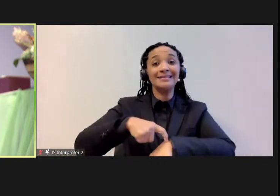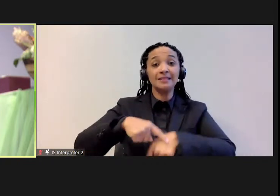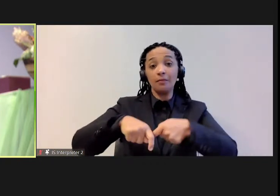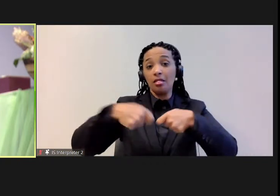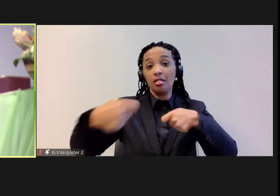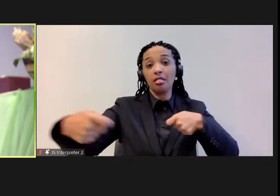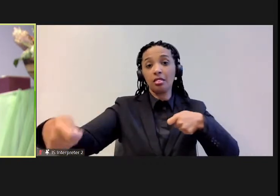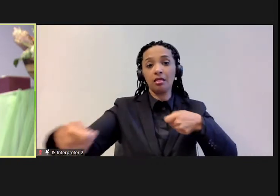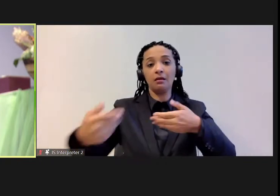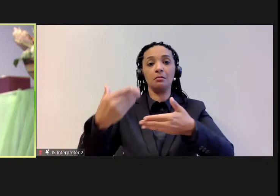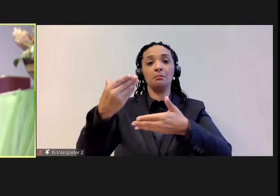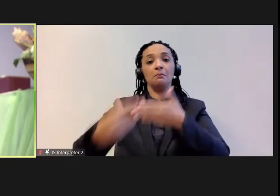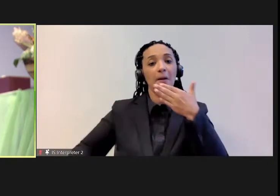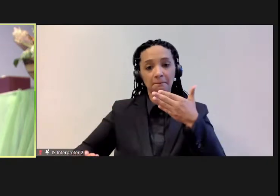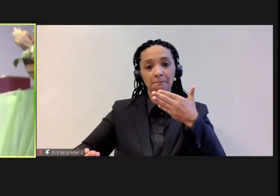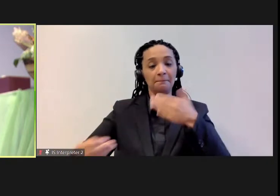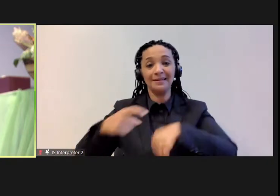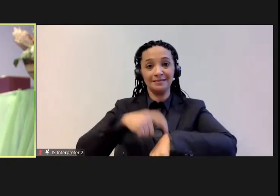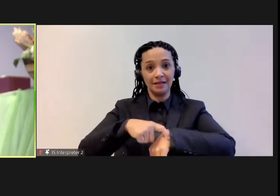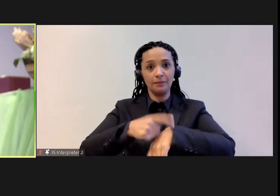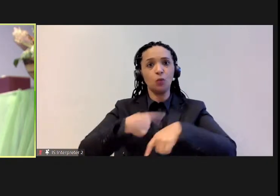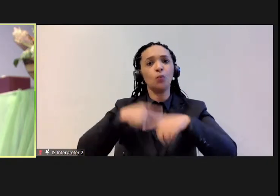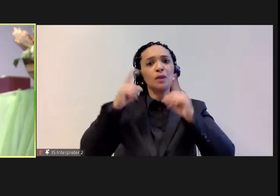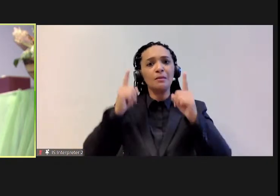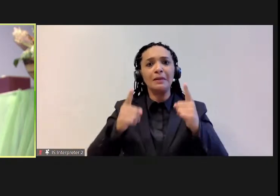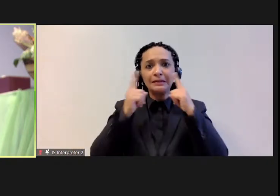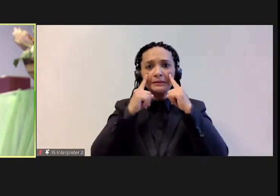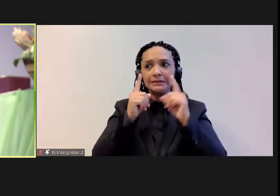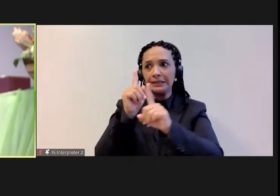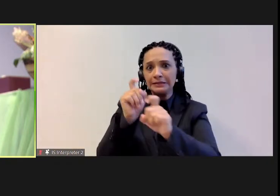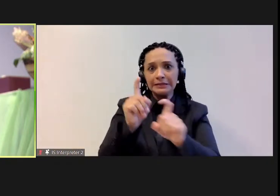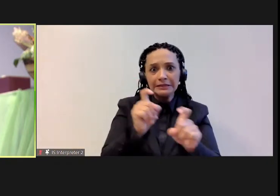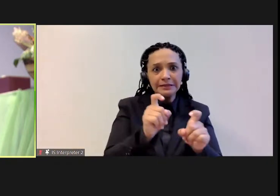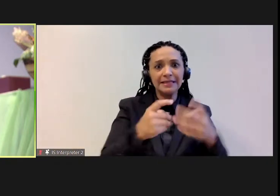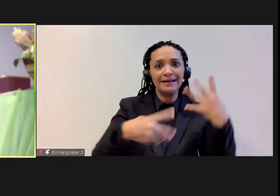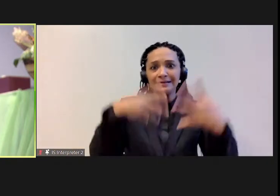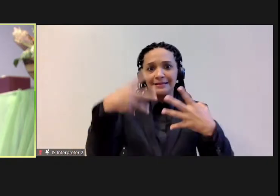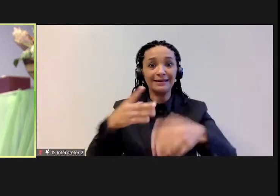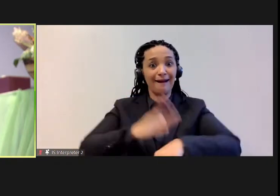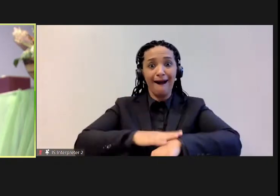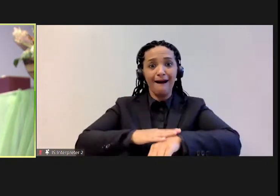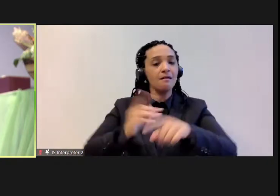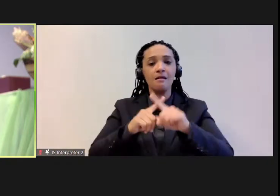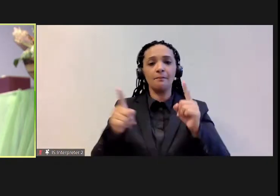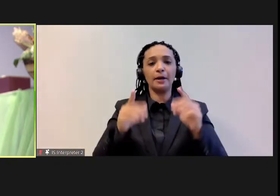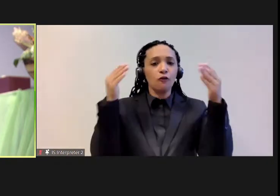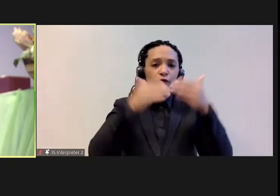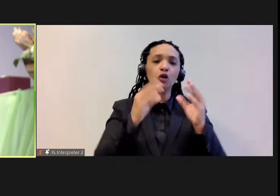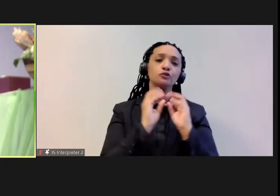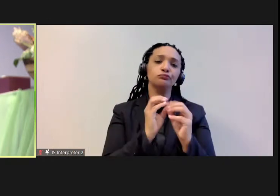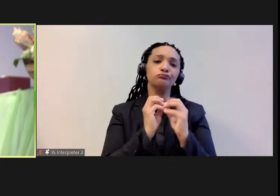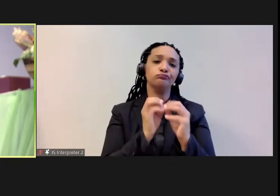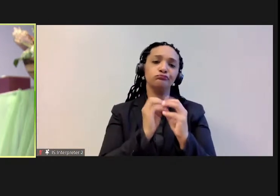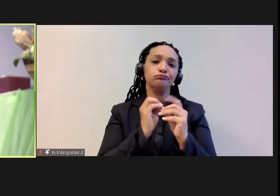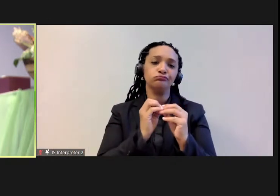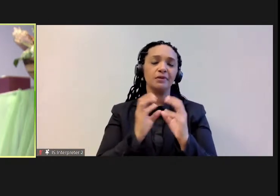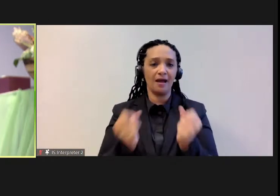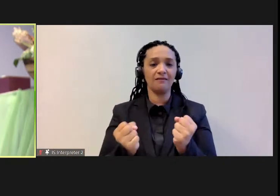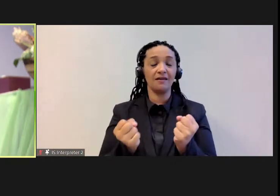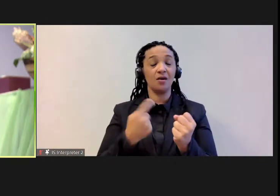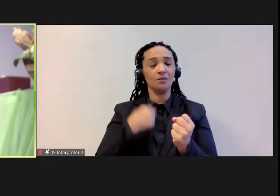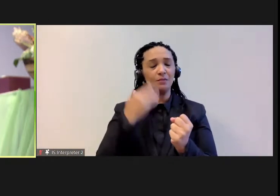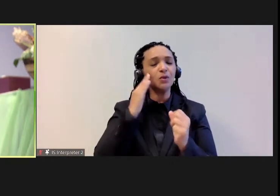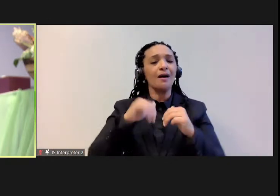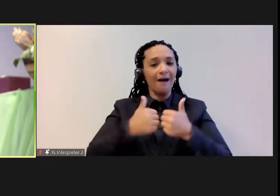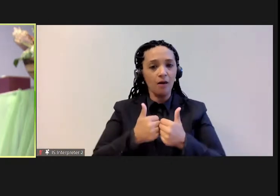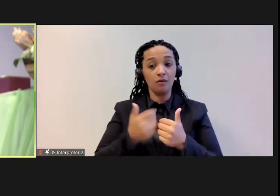time when we should be measuring and tracking progress and ensuring that investments are not being lost and are targeted appropriately, as